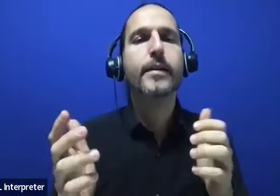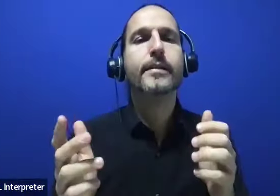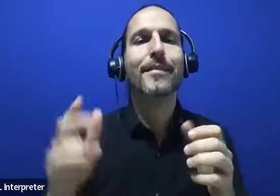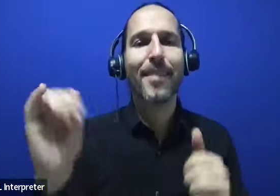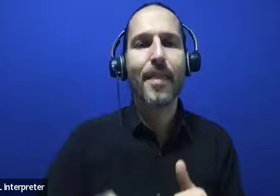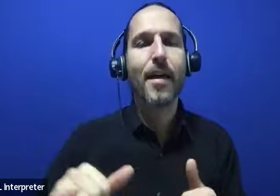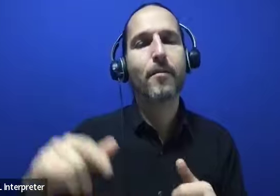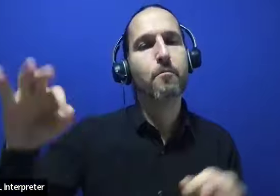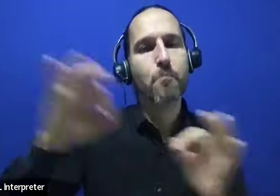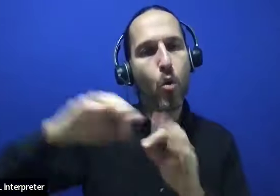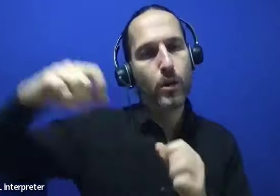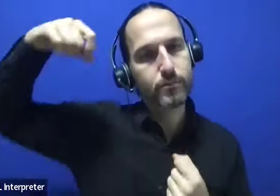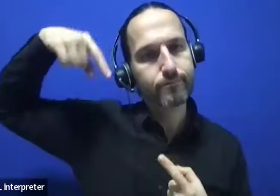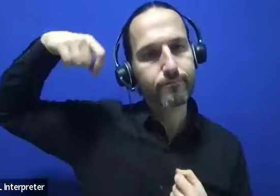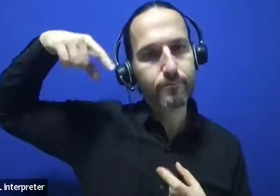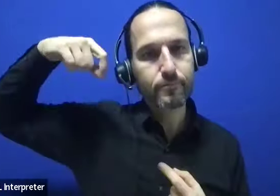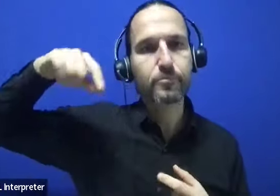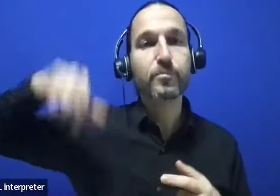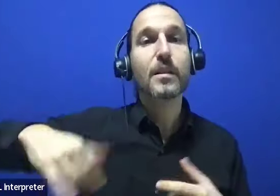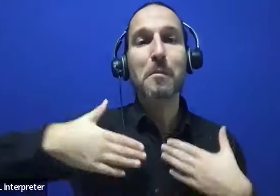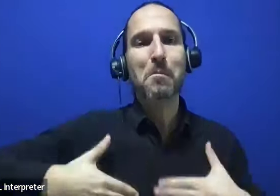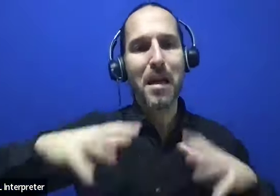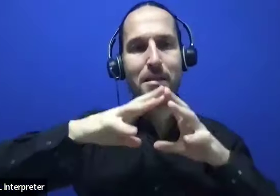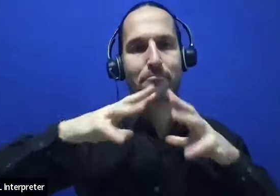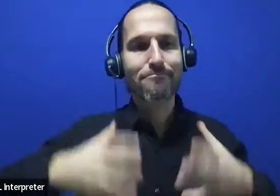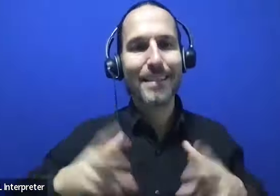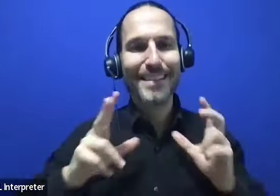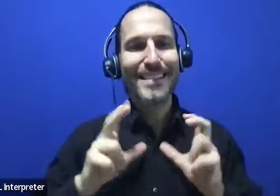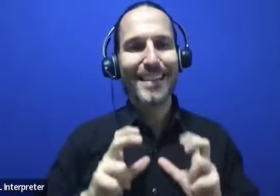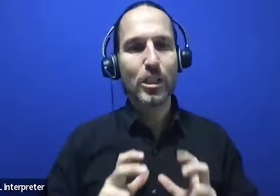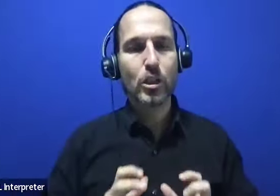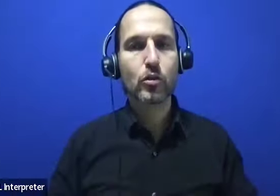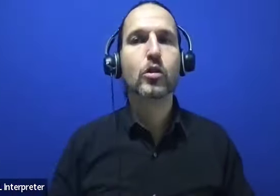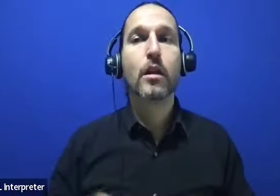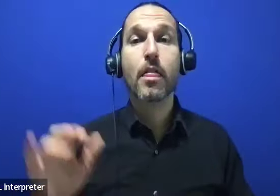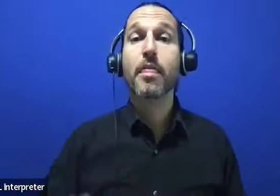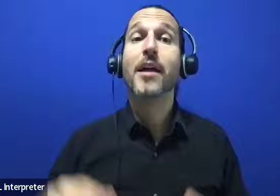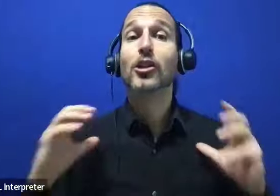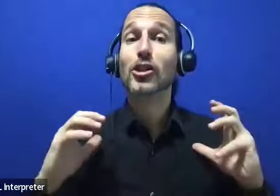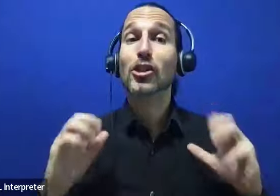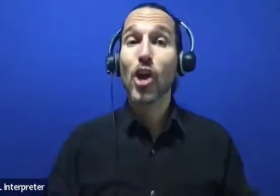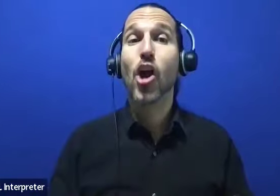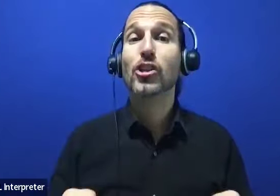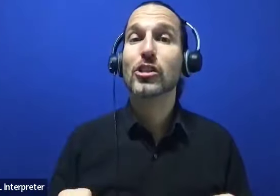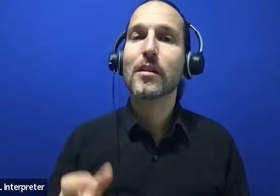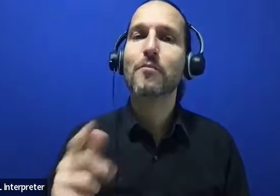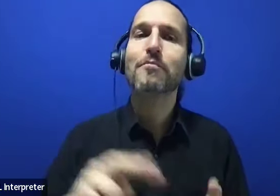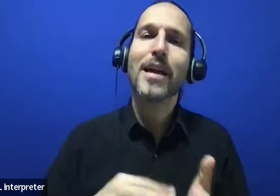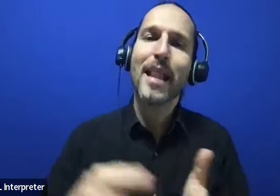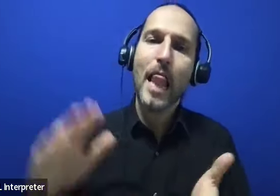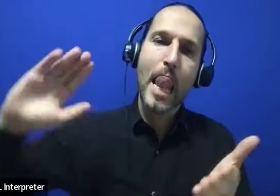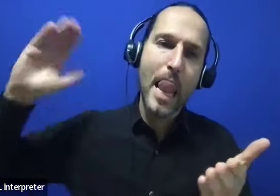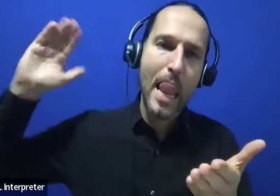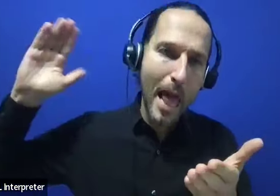sensory input. And with charge, the sensory input it's getting is diminished